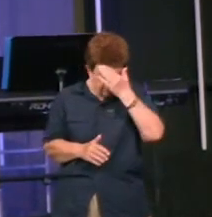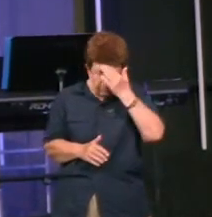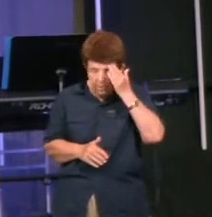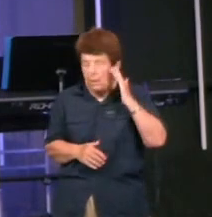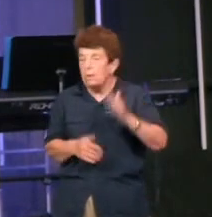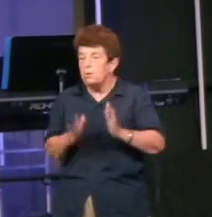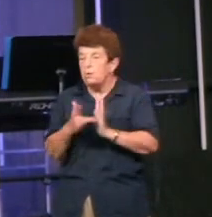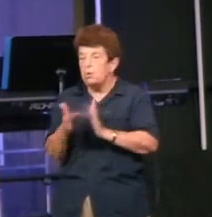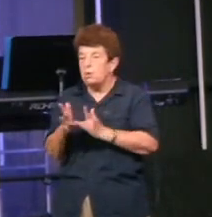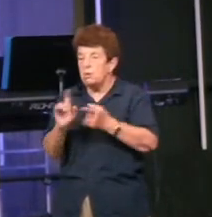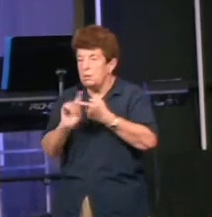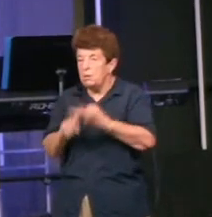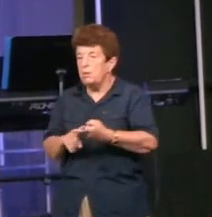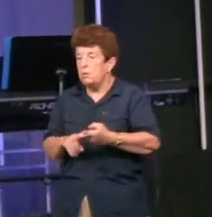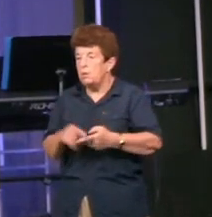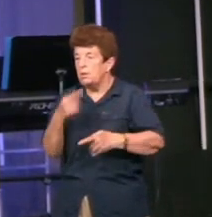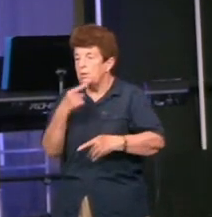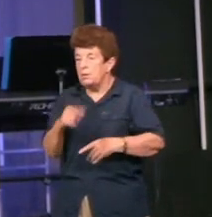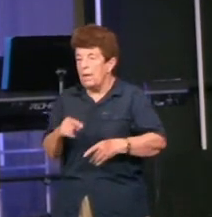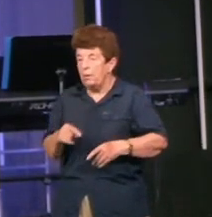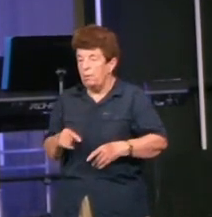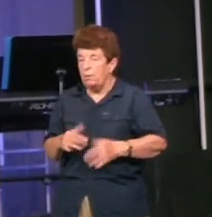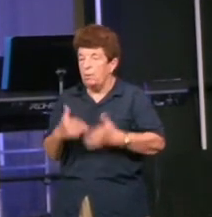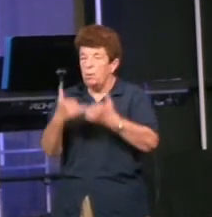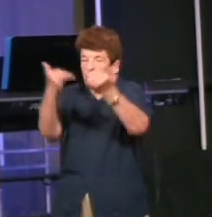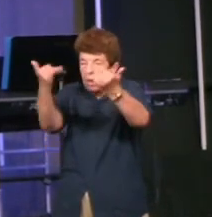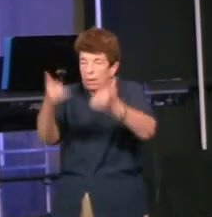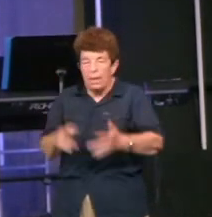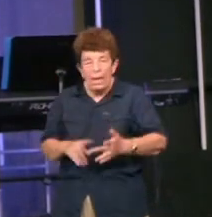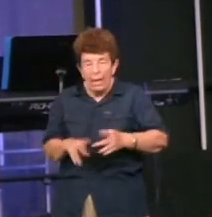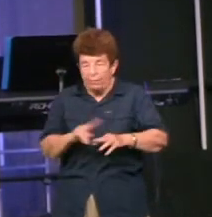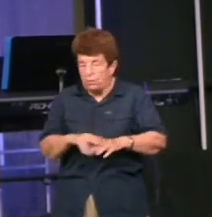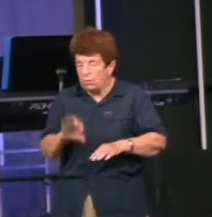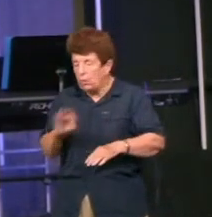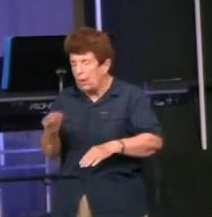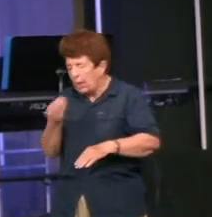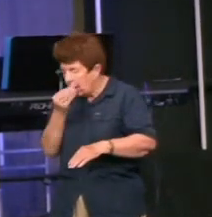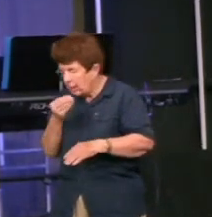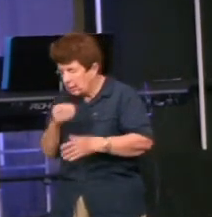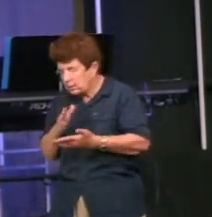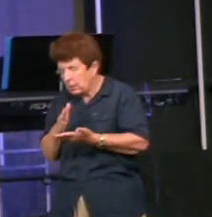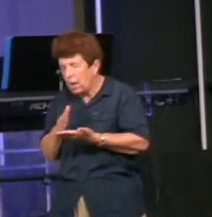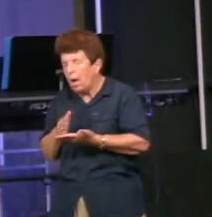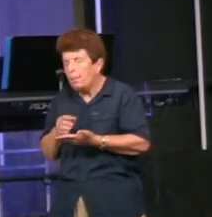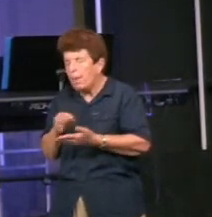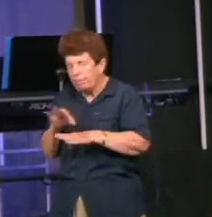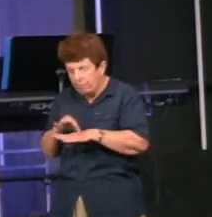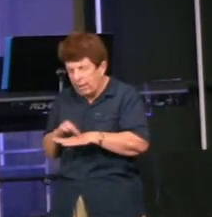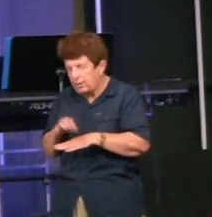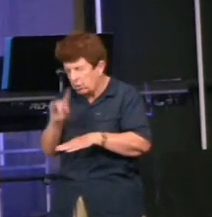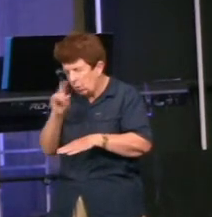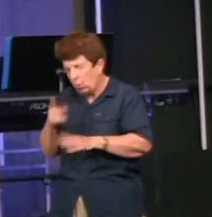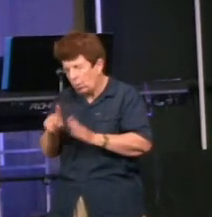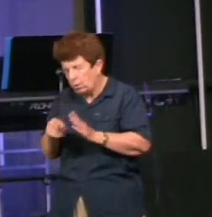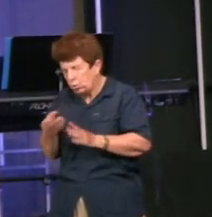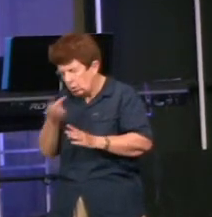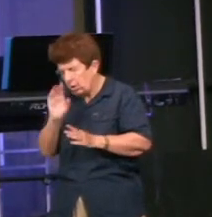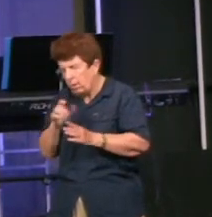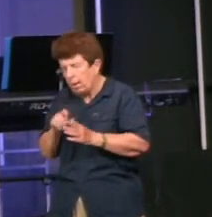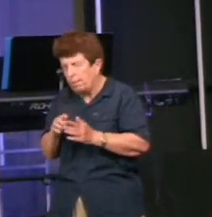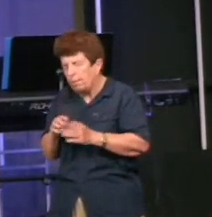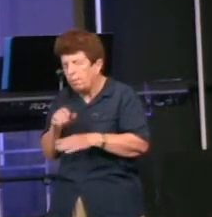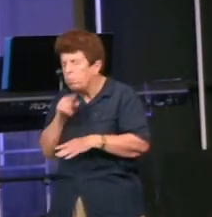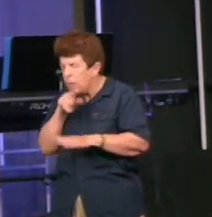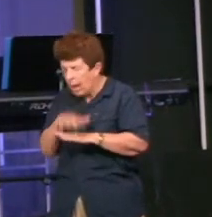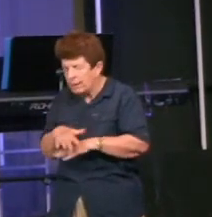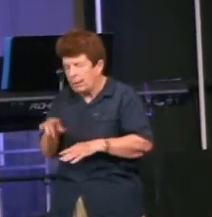Jesus continues on to tell the crowds, he says, unless you eat of my flesh and drink of my blood, you cannot have eternal life because I